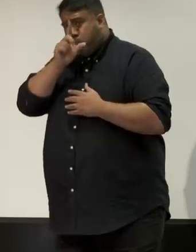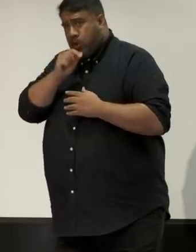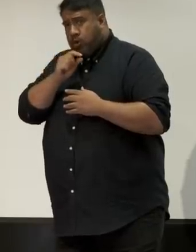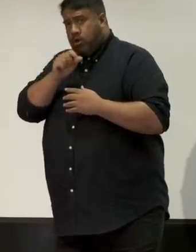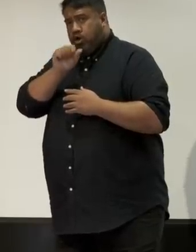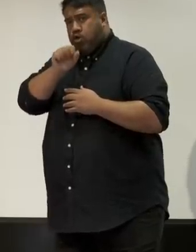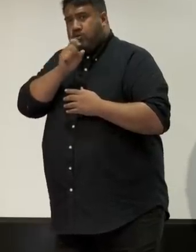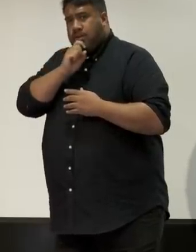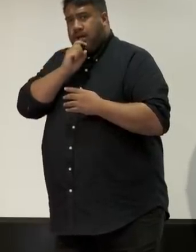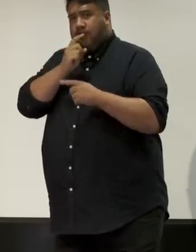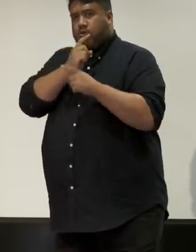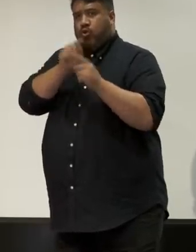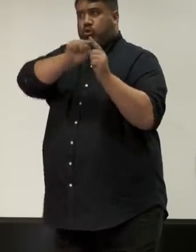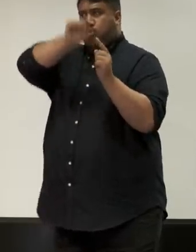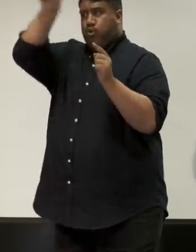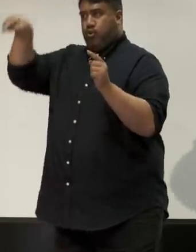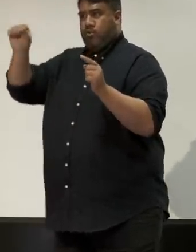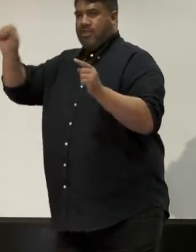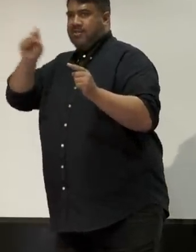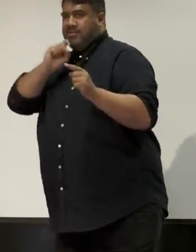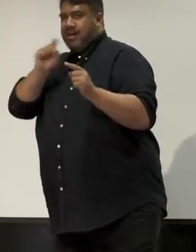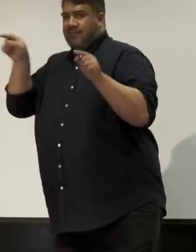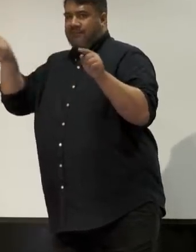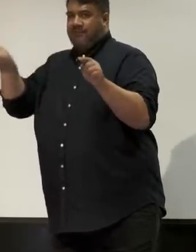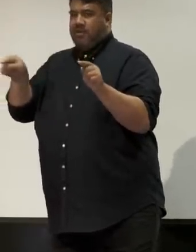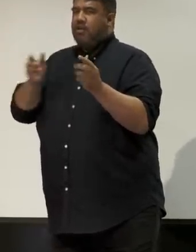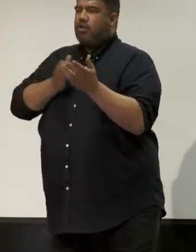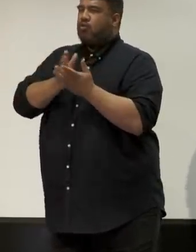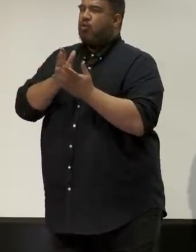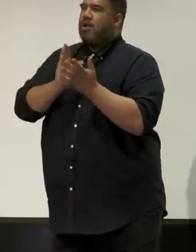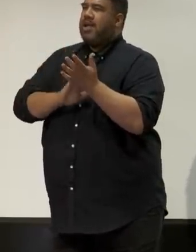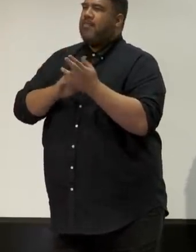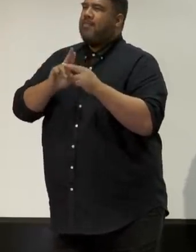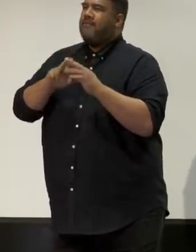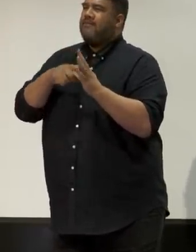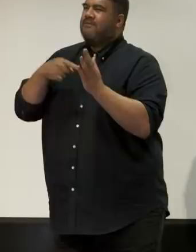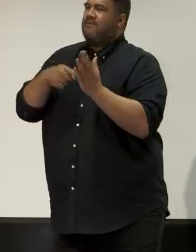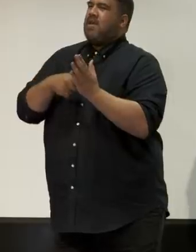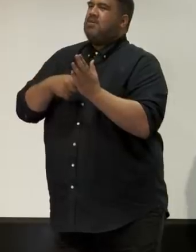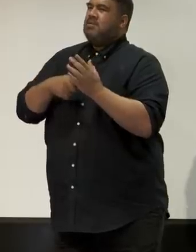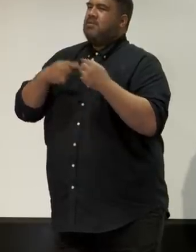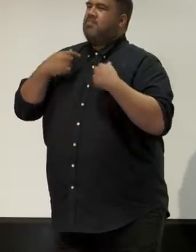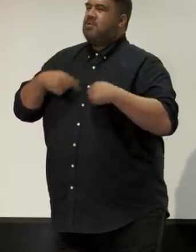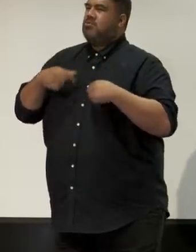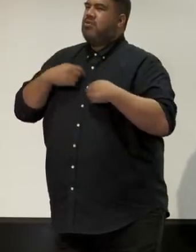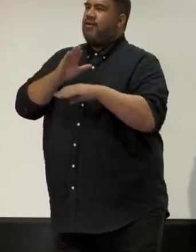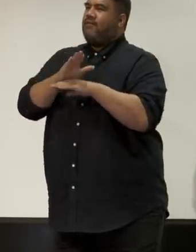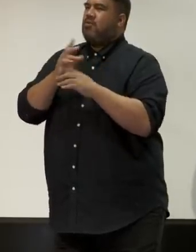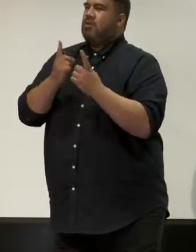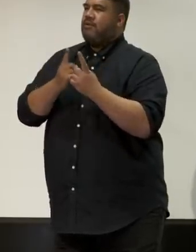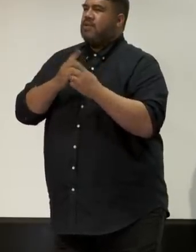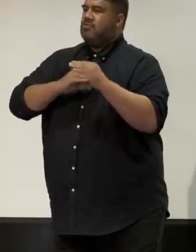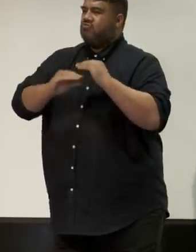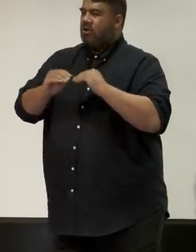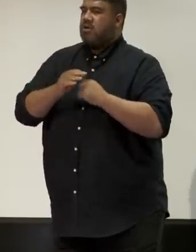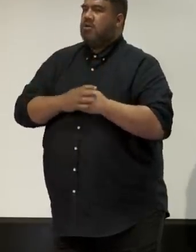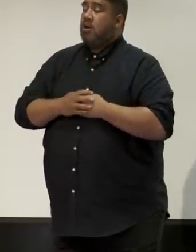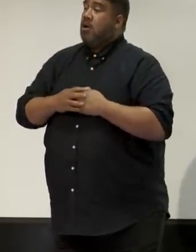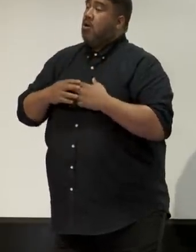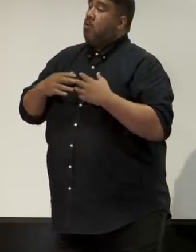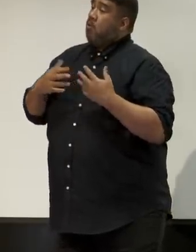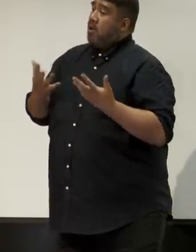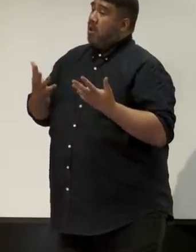sought out, but when asked, I am obviously more than willing to put my very firm view on what we